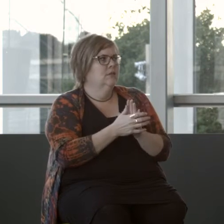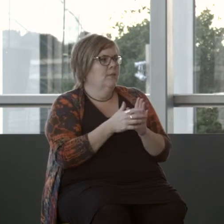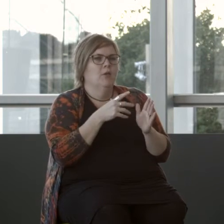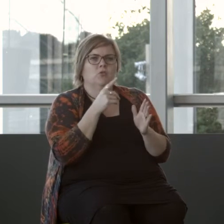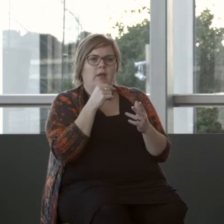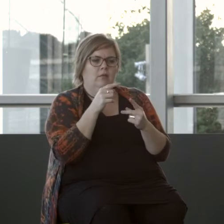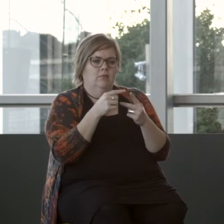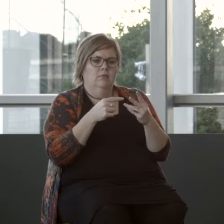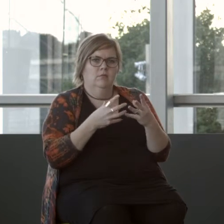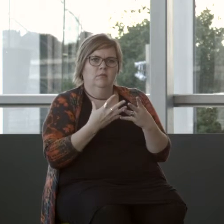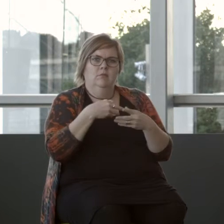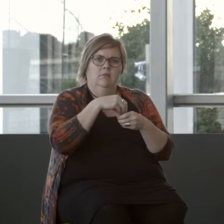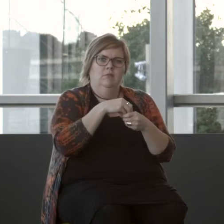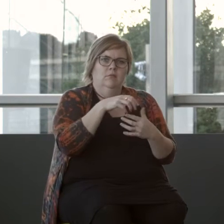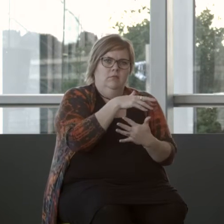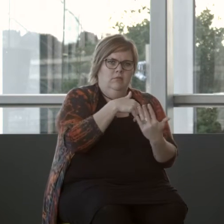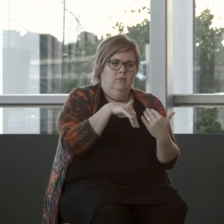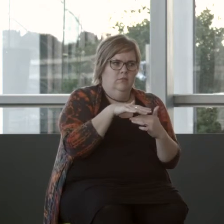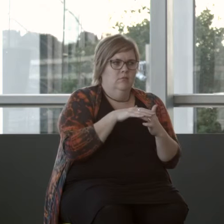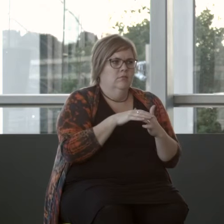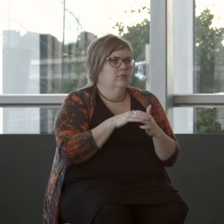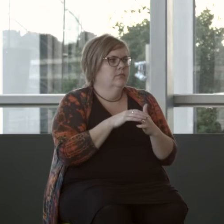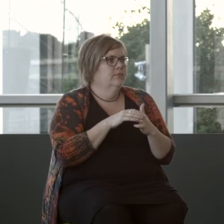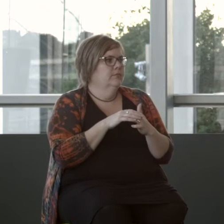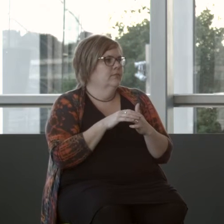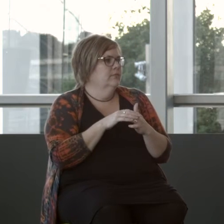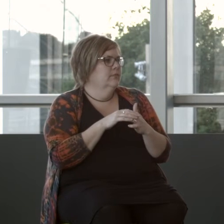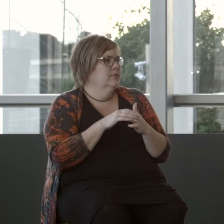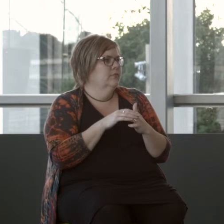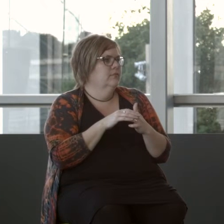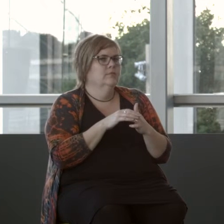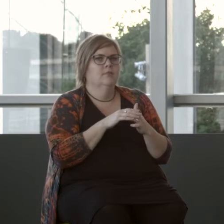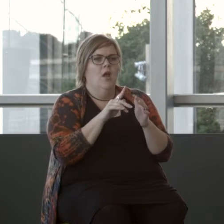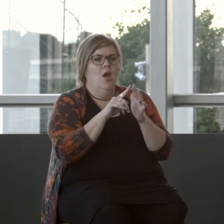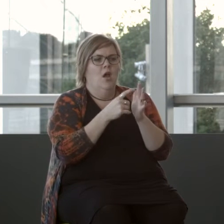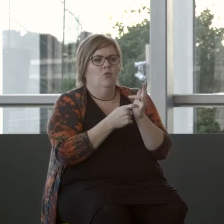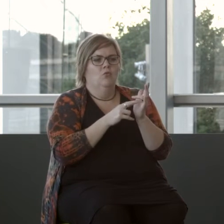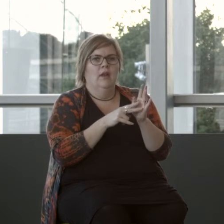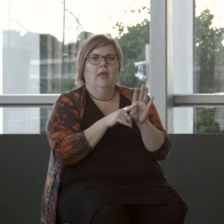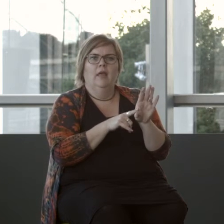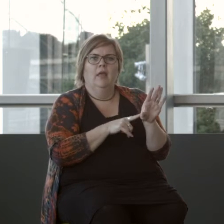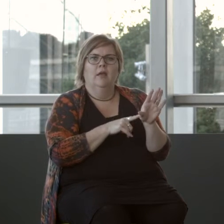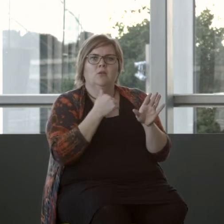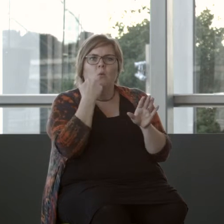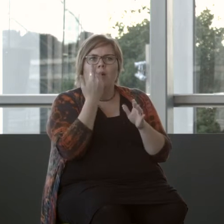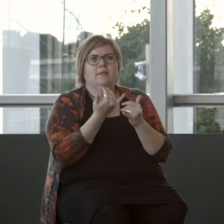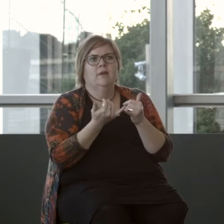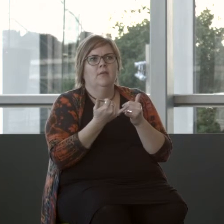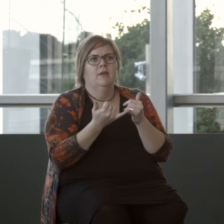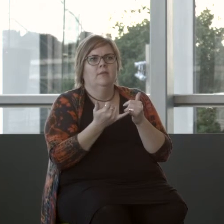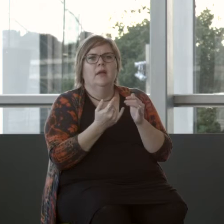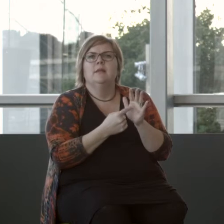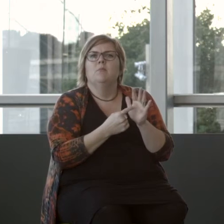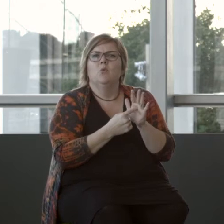as one famous literary critic has argued, irony as always is first of all one of an